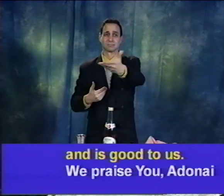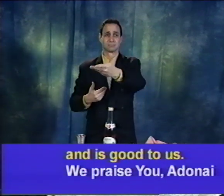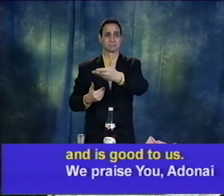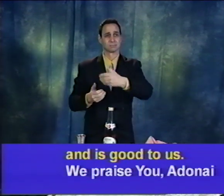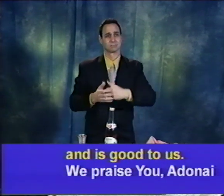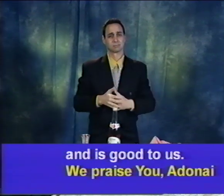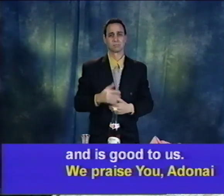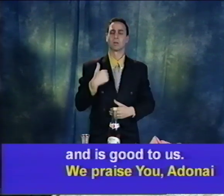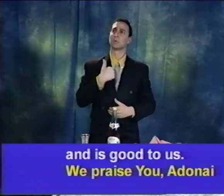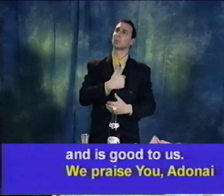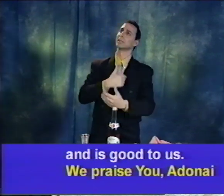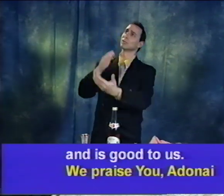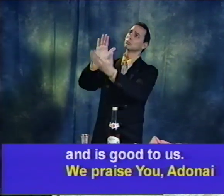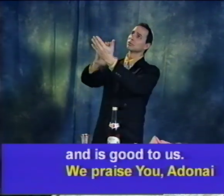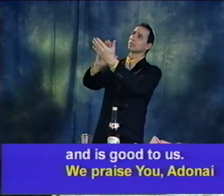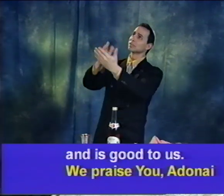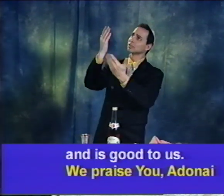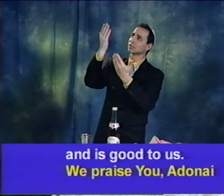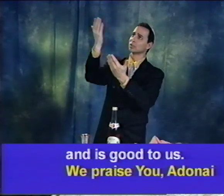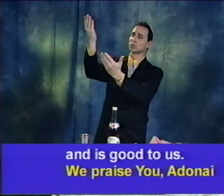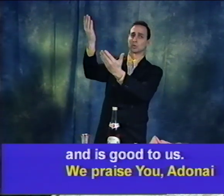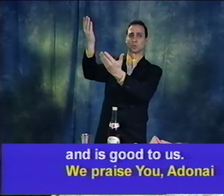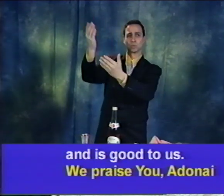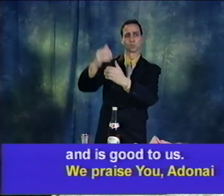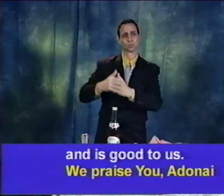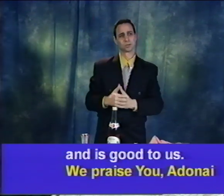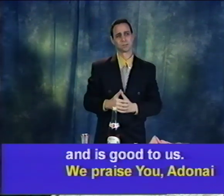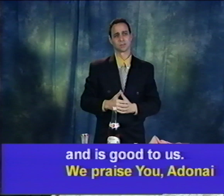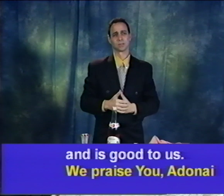us. We praise you, Adonai,